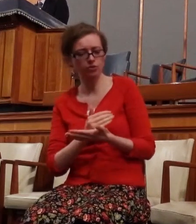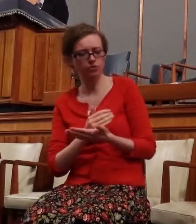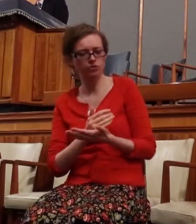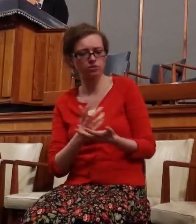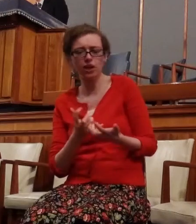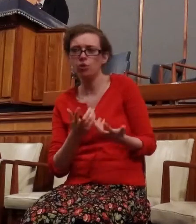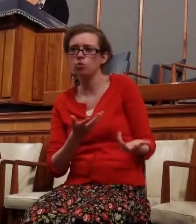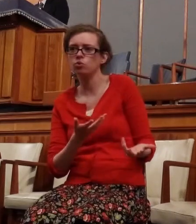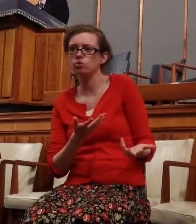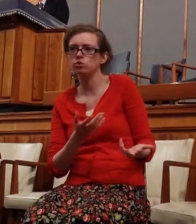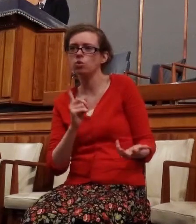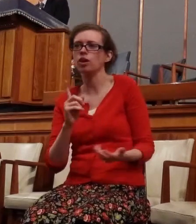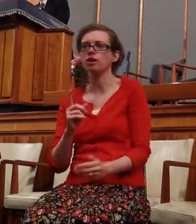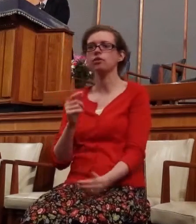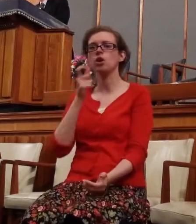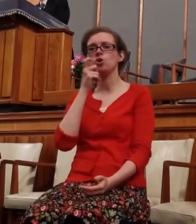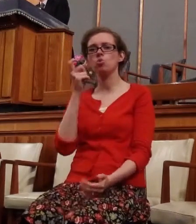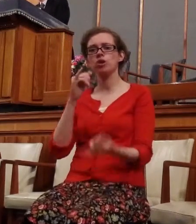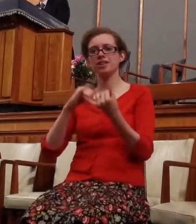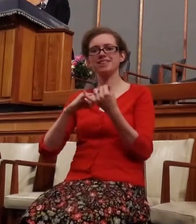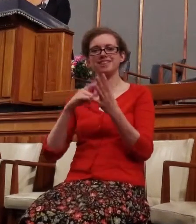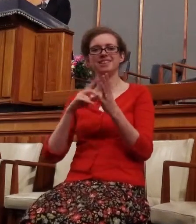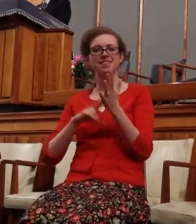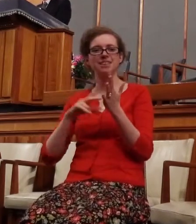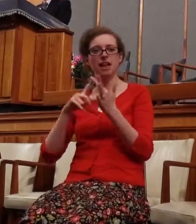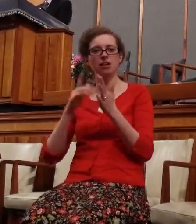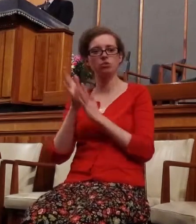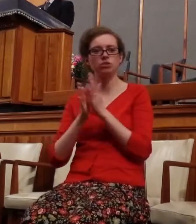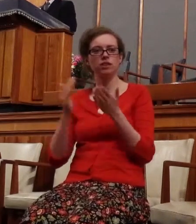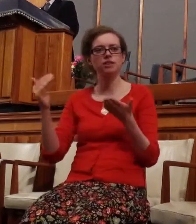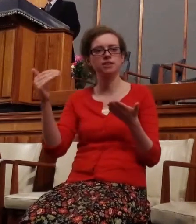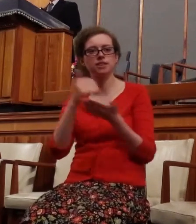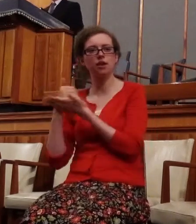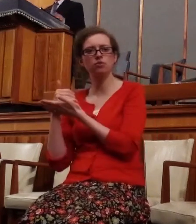to be rescued from a pending condemnation.